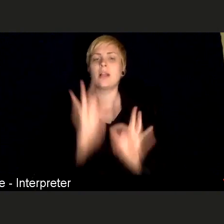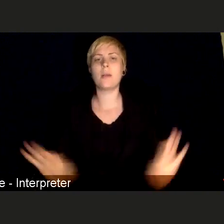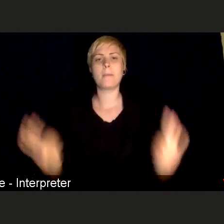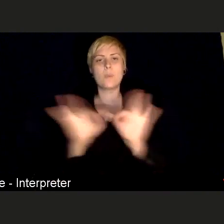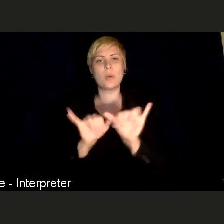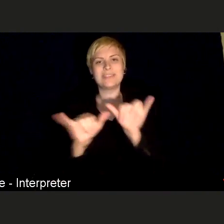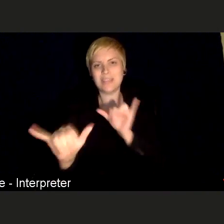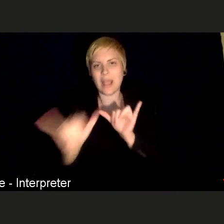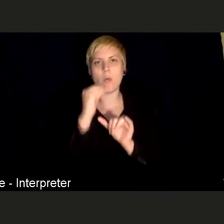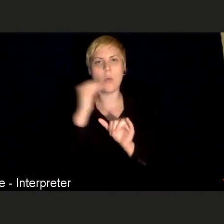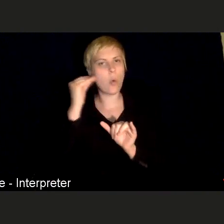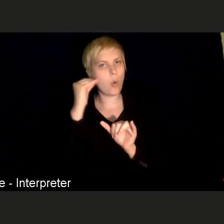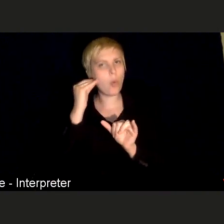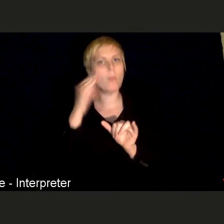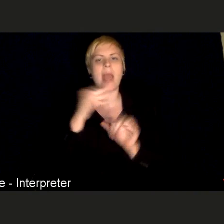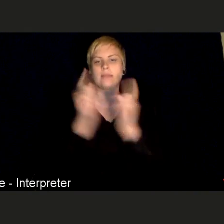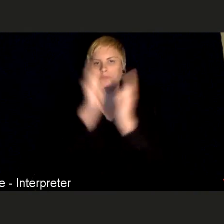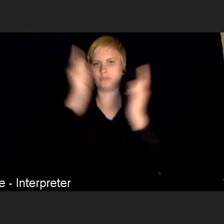social distancing.